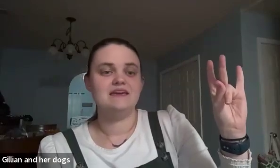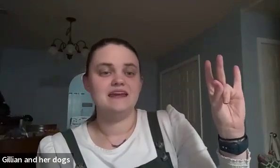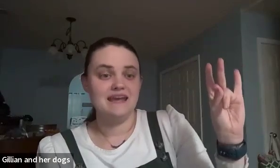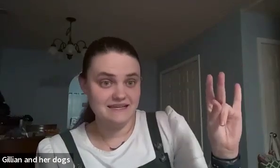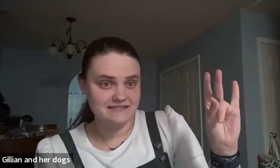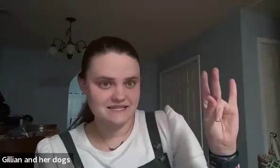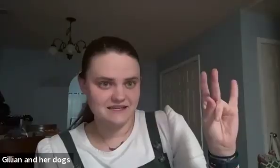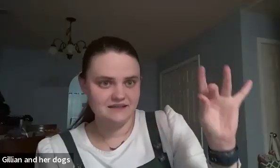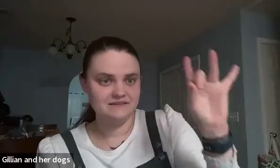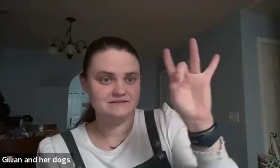Then 18,